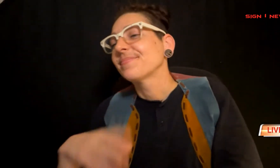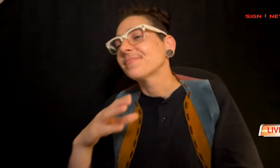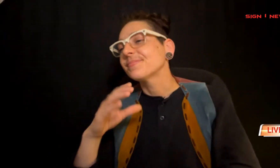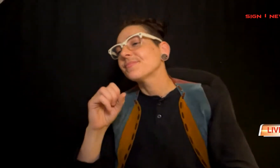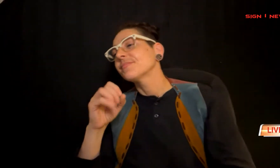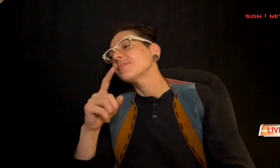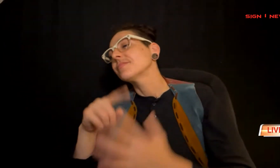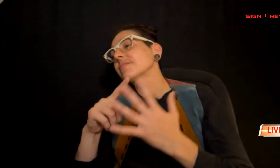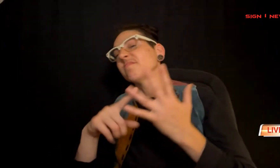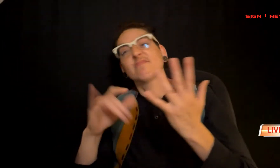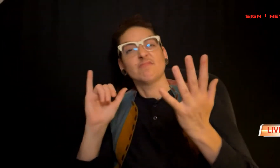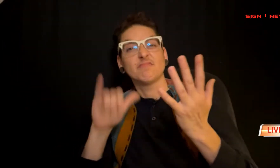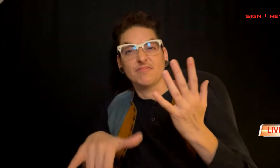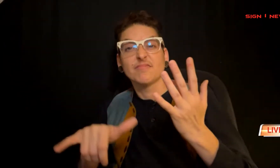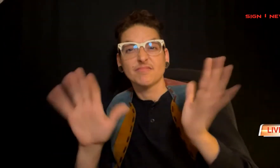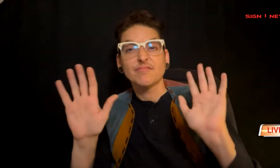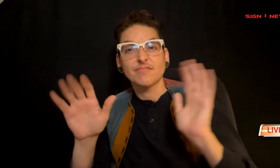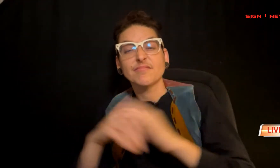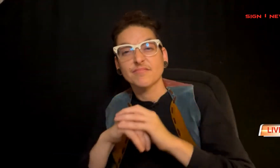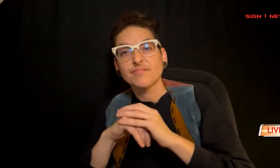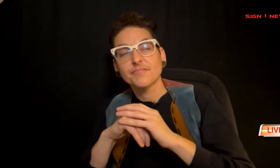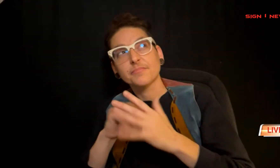If you have streaming, you can definitely check that out.